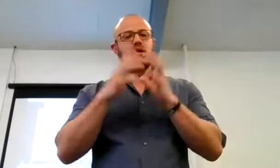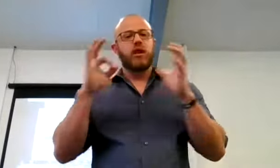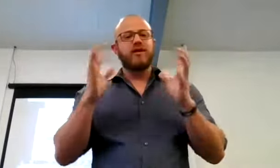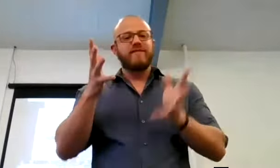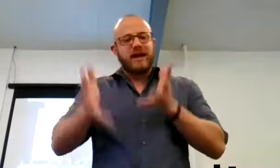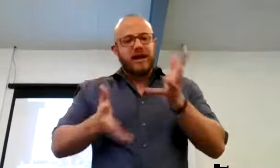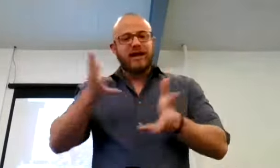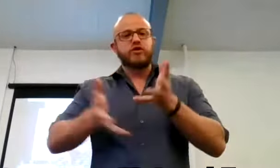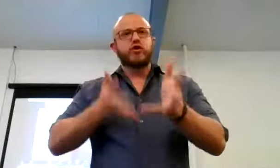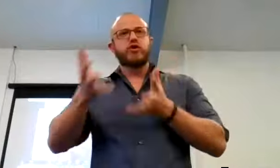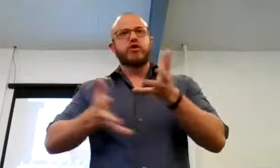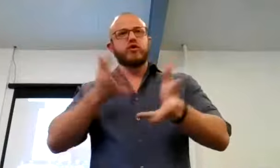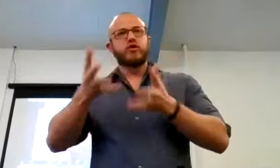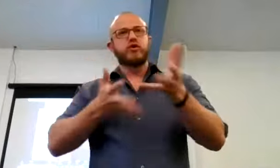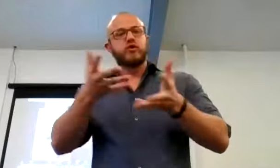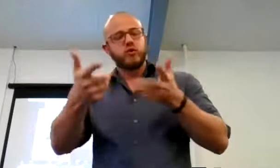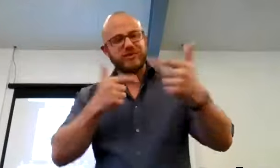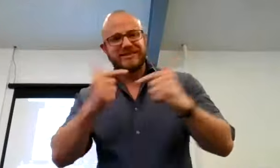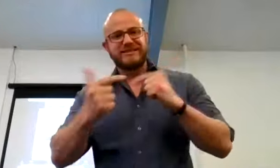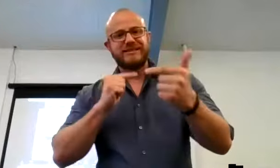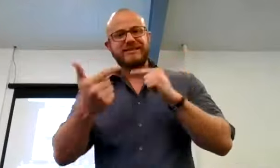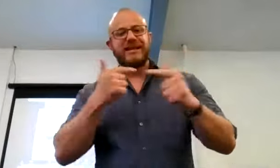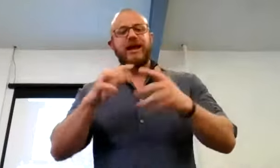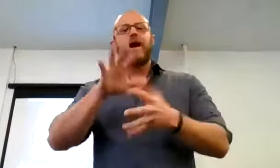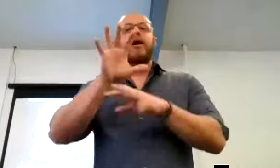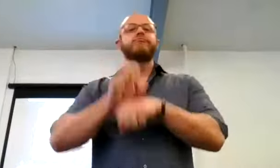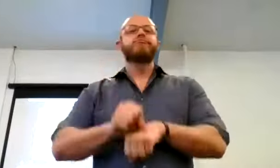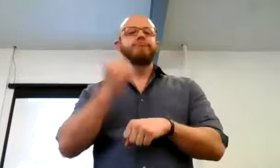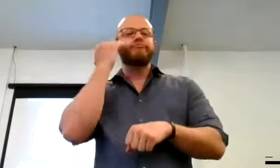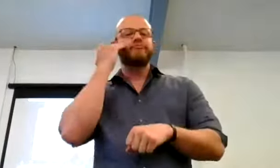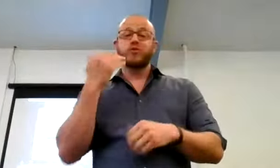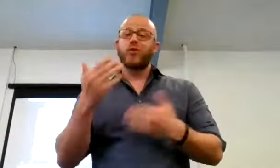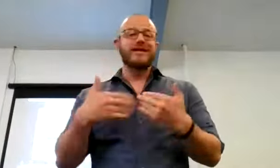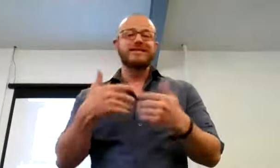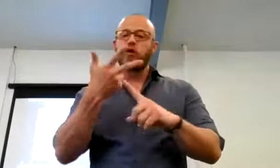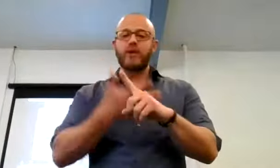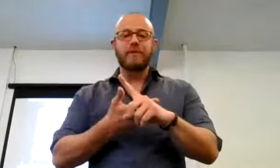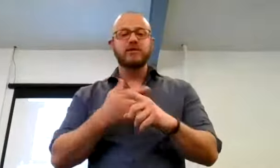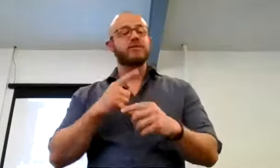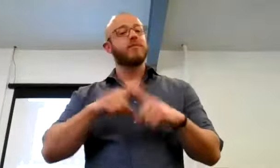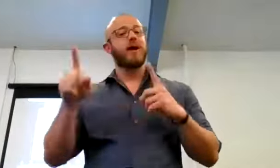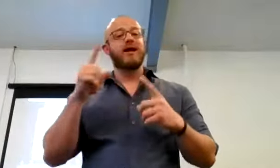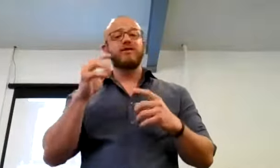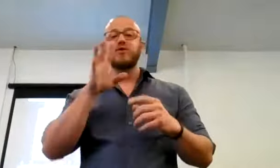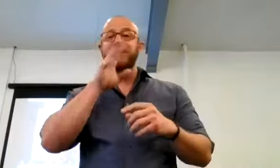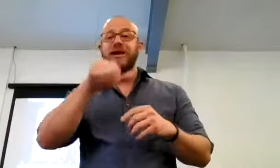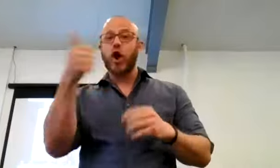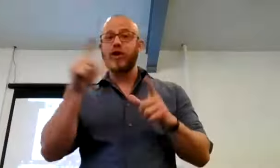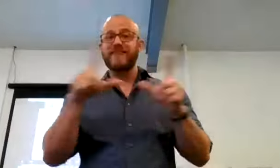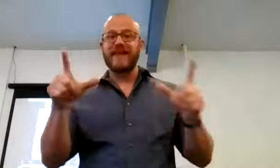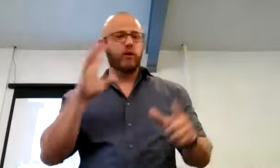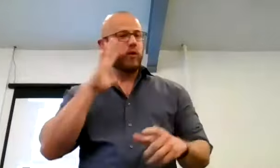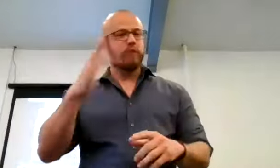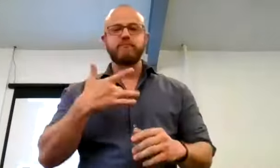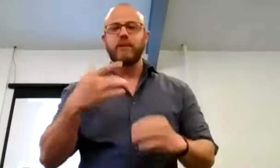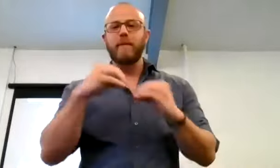to truly understand kind of what's going on. Yes, maybe it's gestures, and you kind of have to break down the language more and kind of go back and forth. But it's easy, within 3 months. But